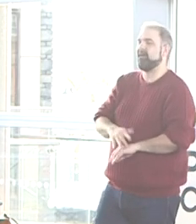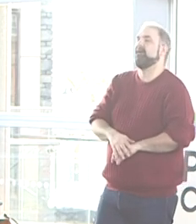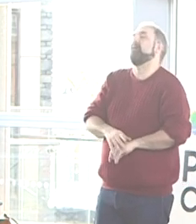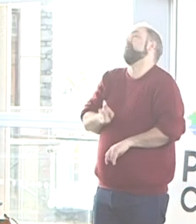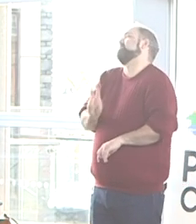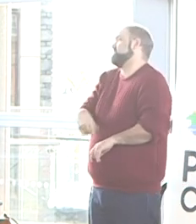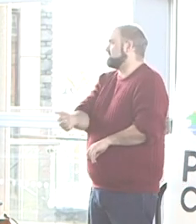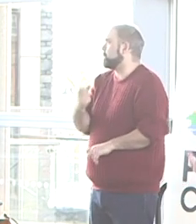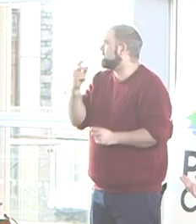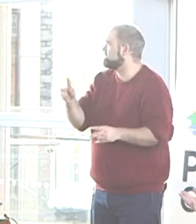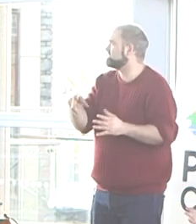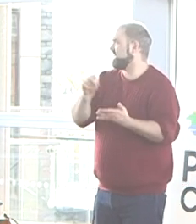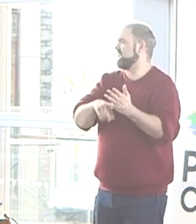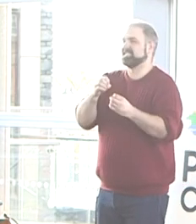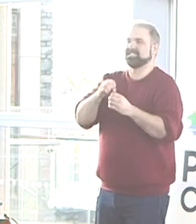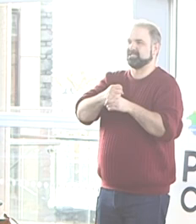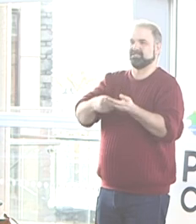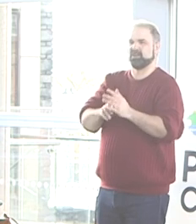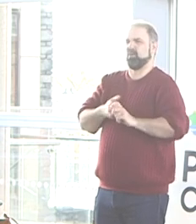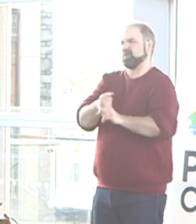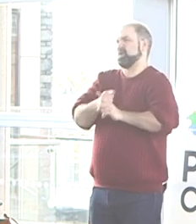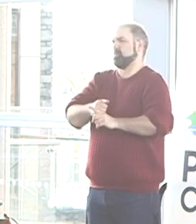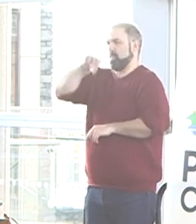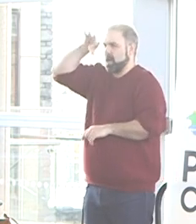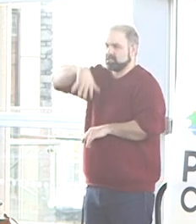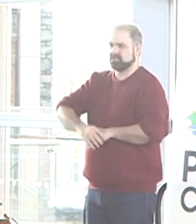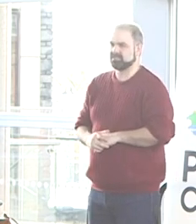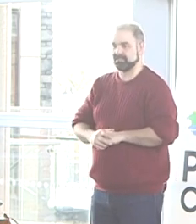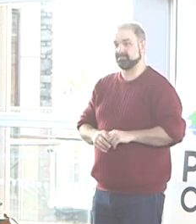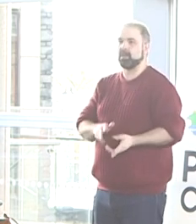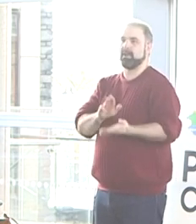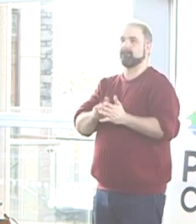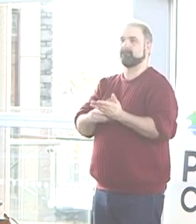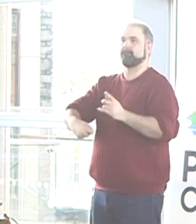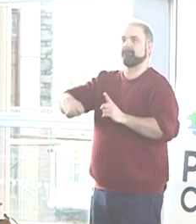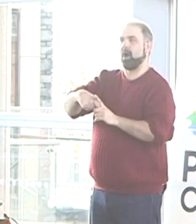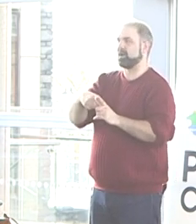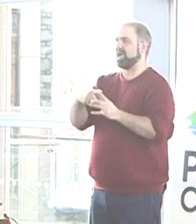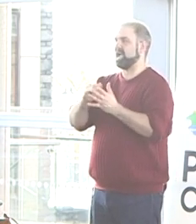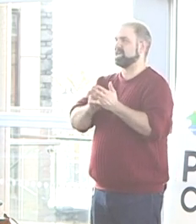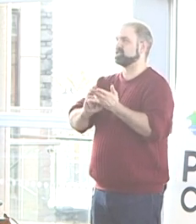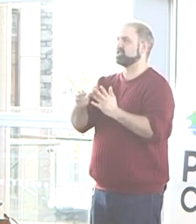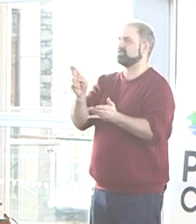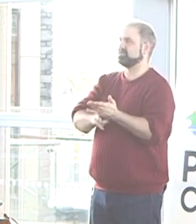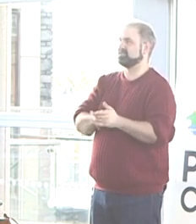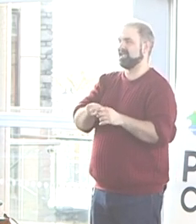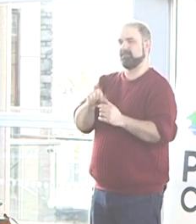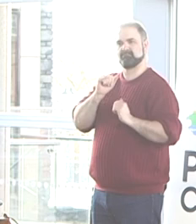anyway, listen, LGBT support the miners. Anyway, Mark Ashton did a wonderful bit